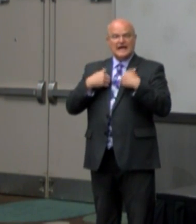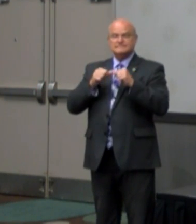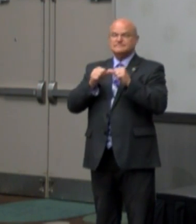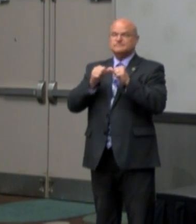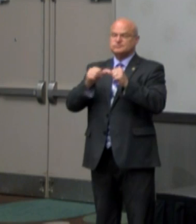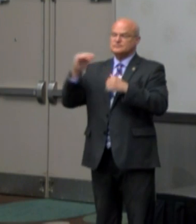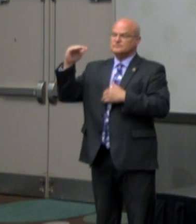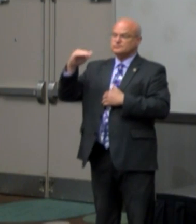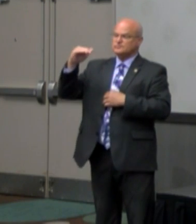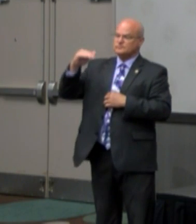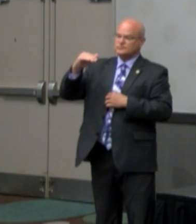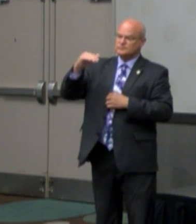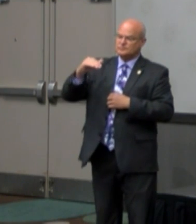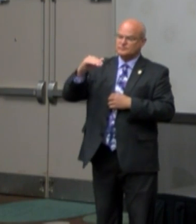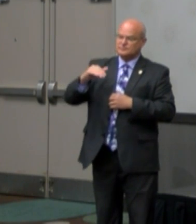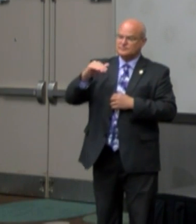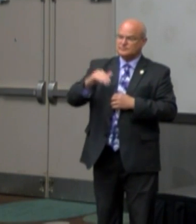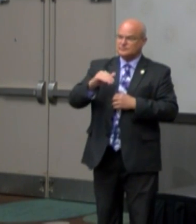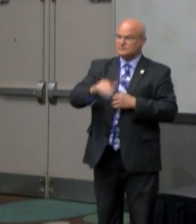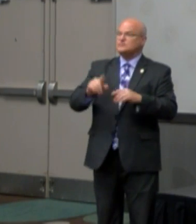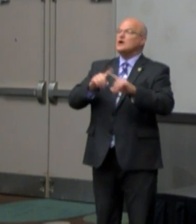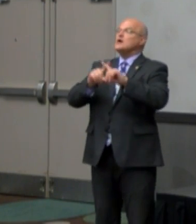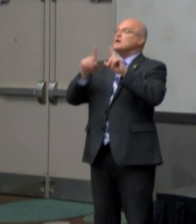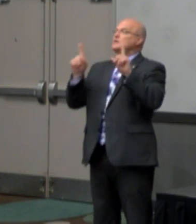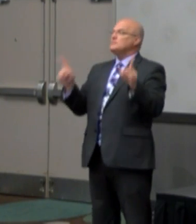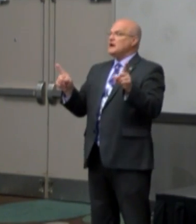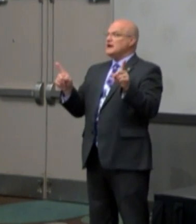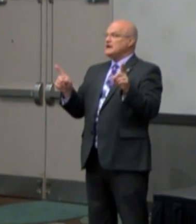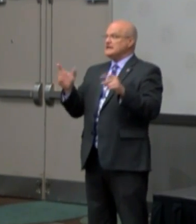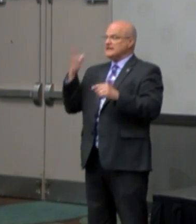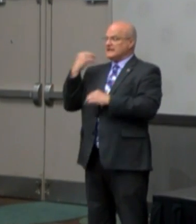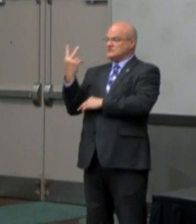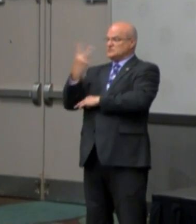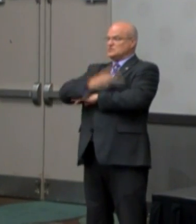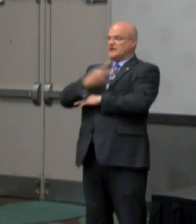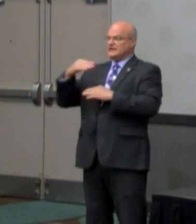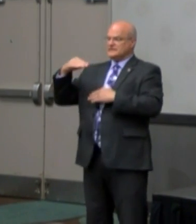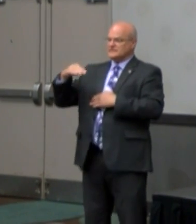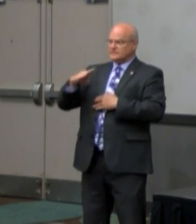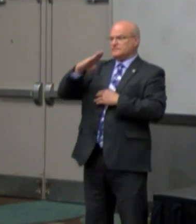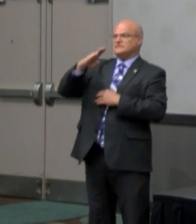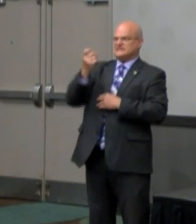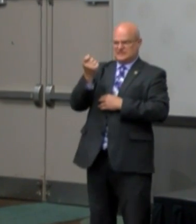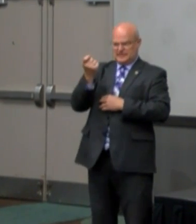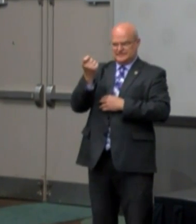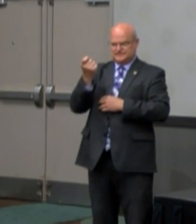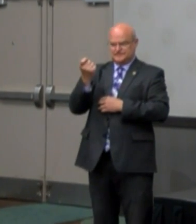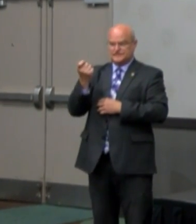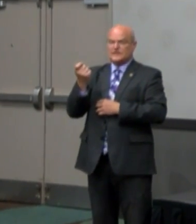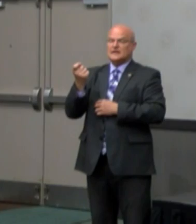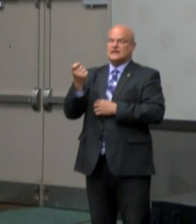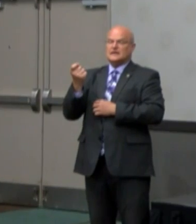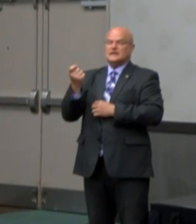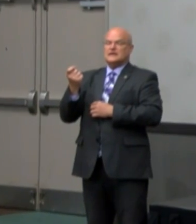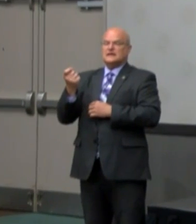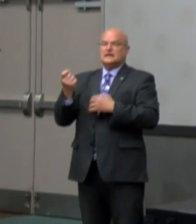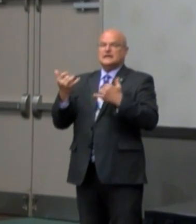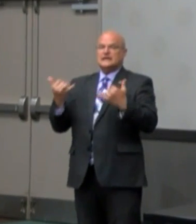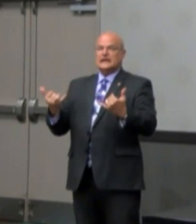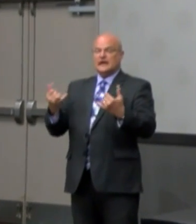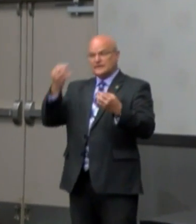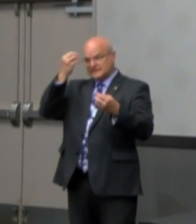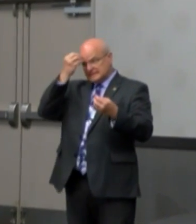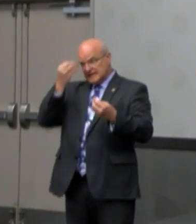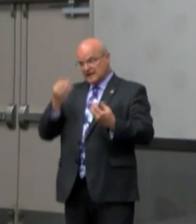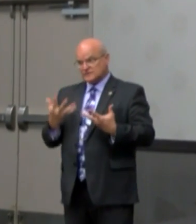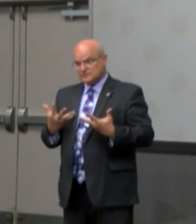steady decline in the number of cases, but then the last 2 days we've had an uptick. Now, what that